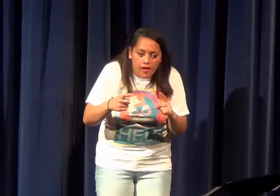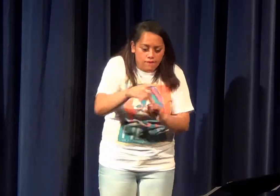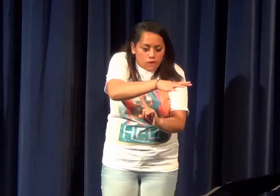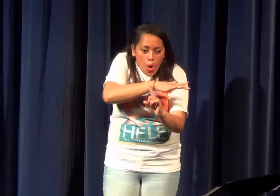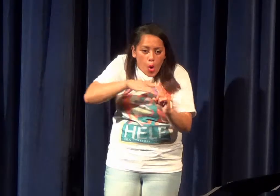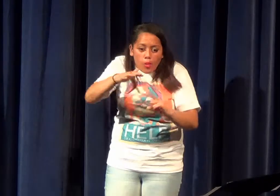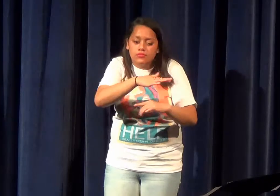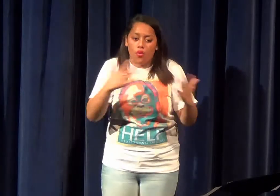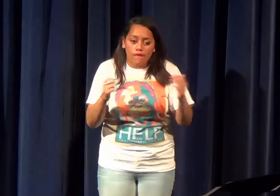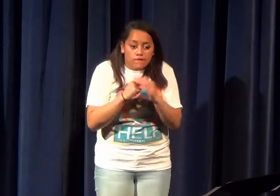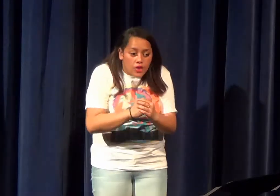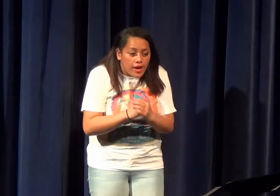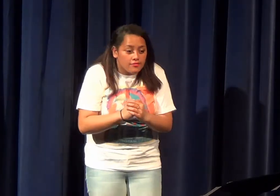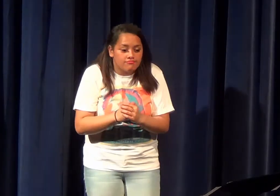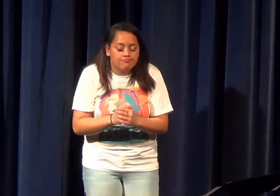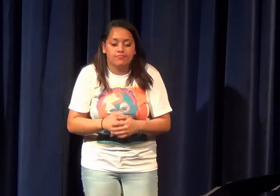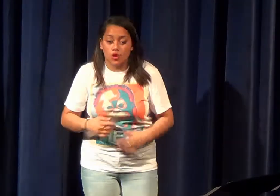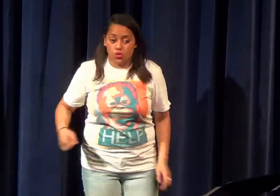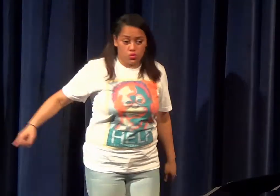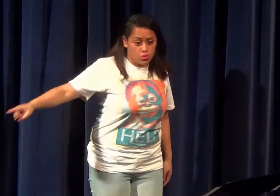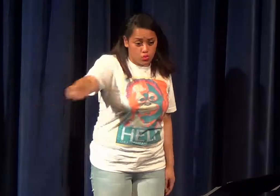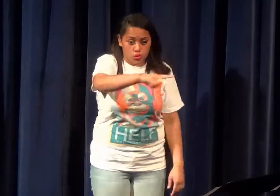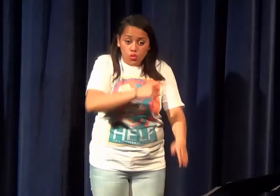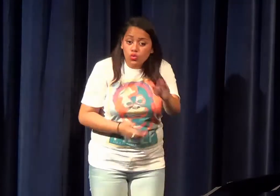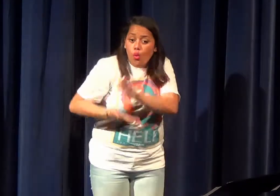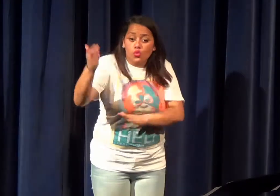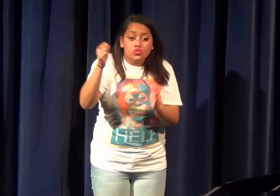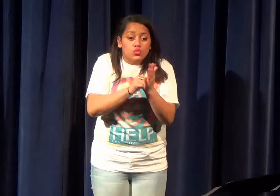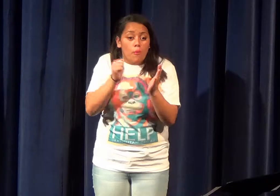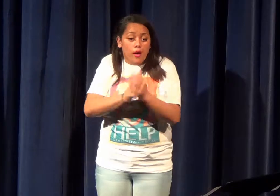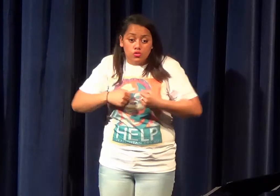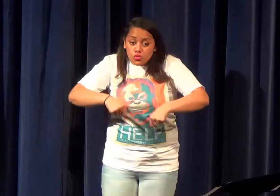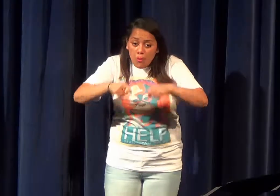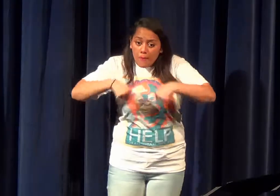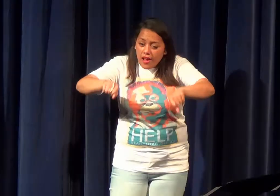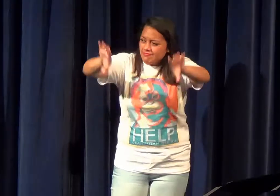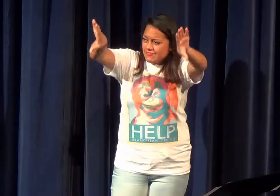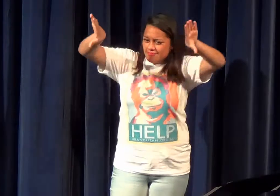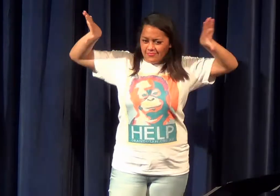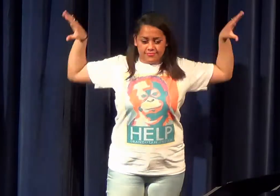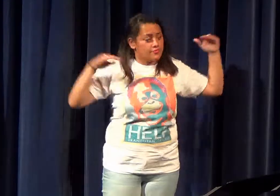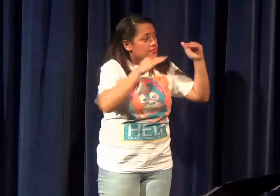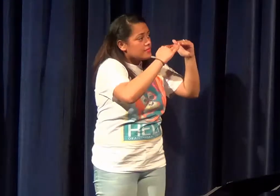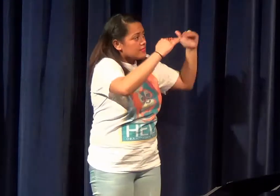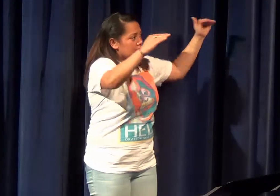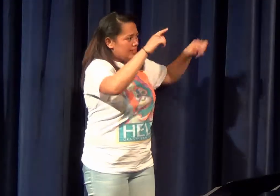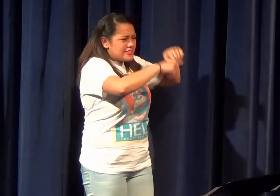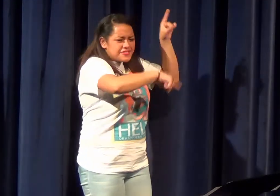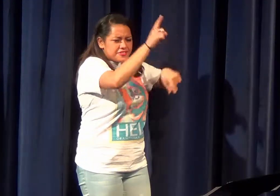become aware of caring about their environment and becoming more environmentally friendly. So when you go to the supermarket, in the aisles there,